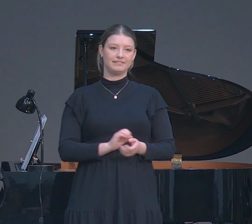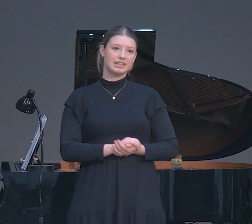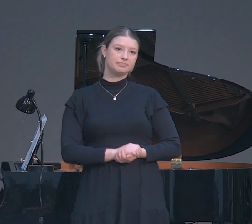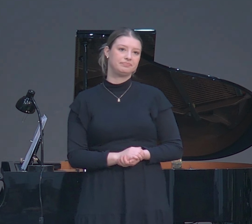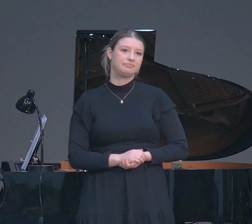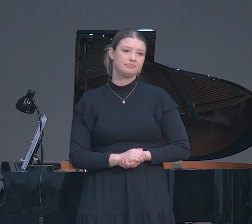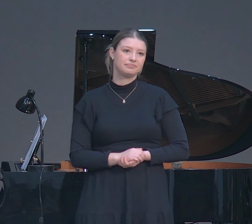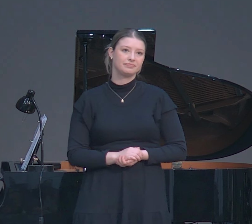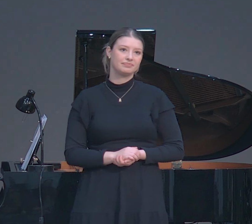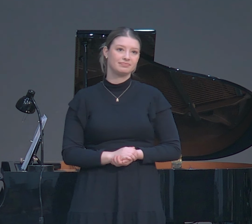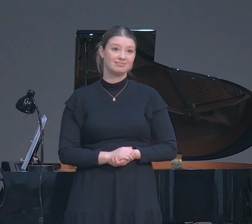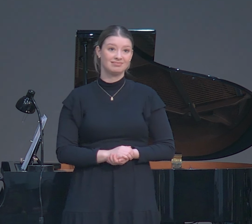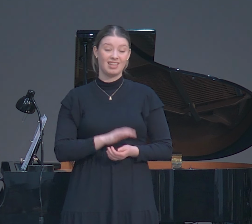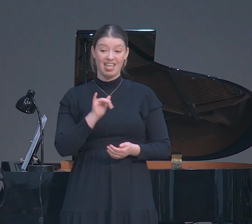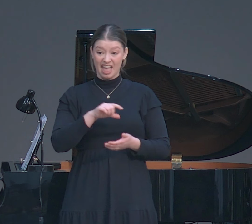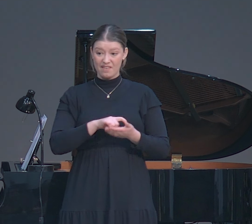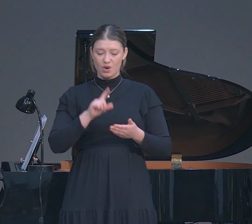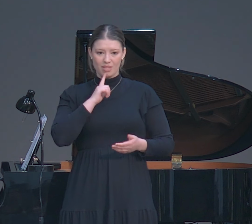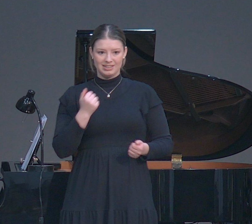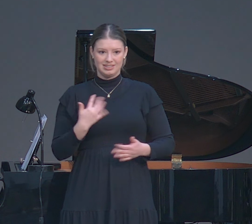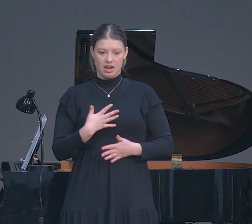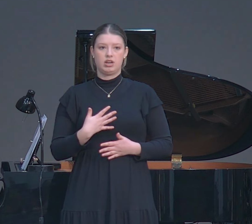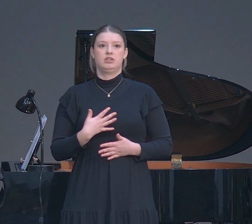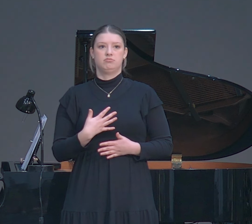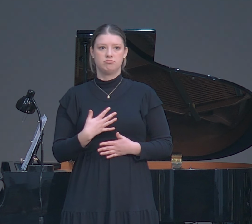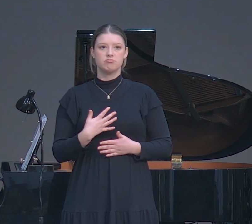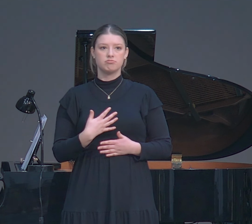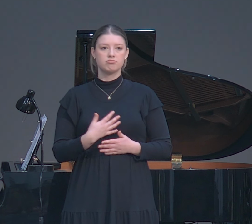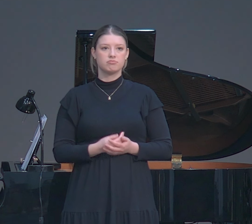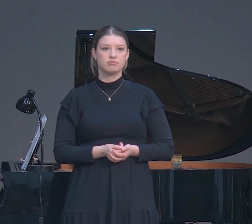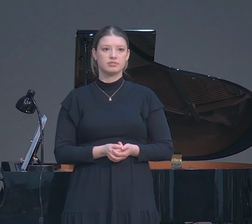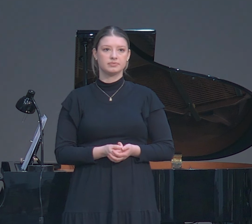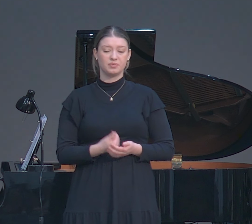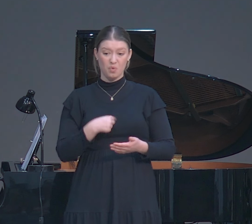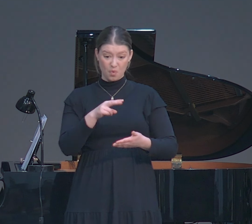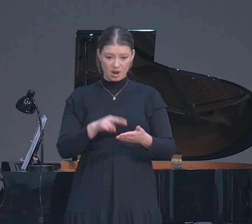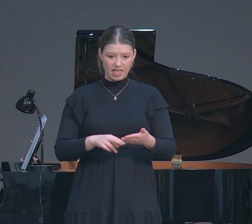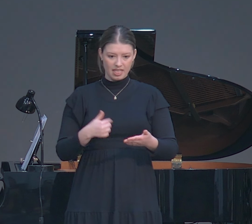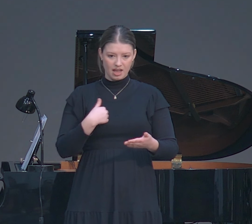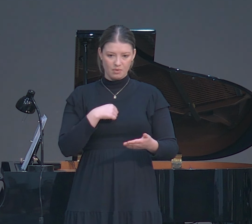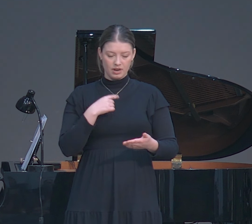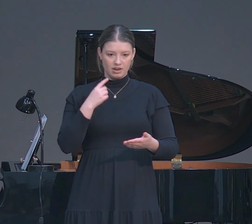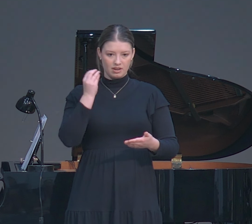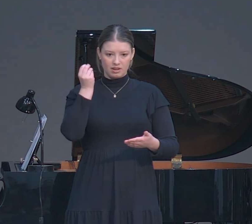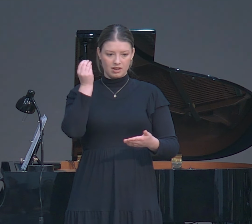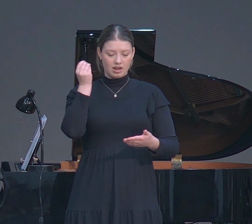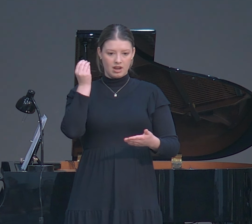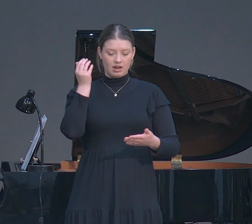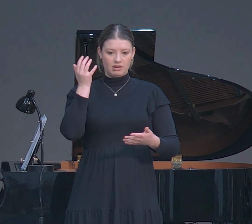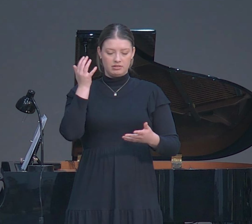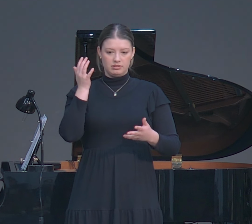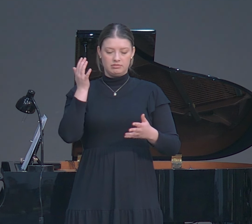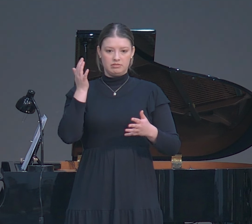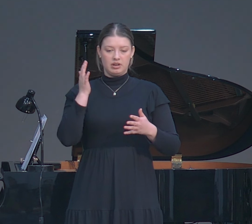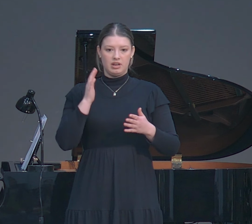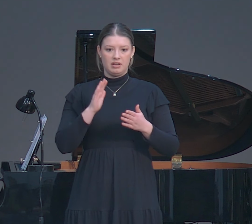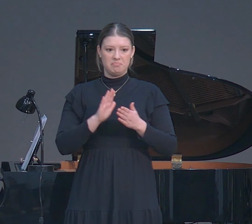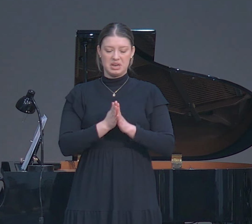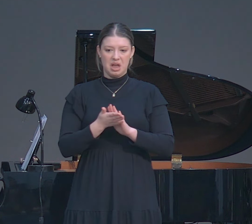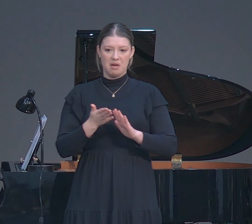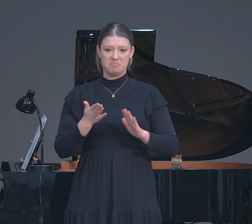These verses are really kind of scary, aren't they? When we read them, our minds drift into thoughts